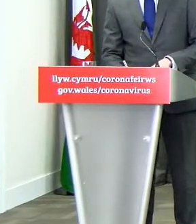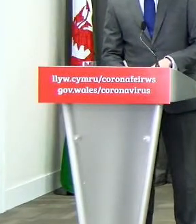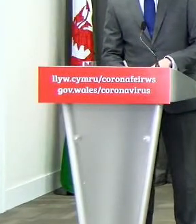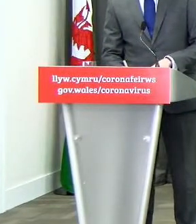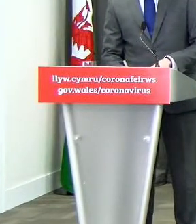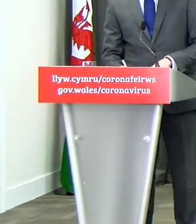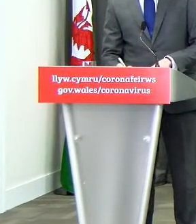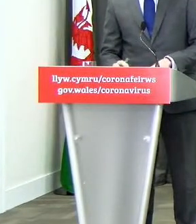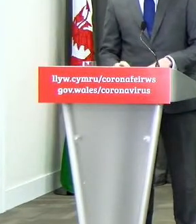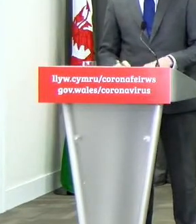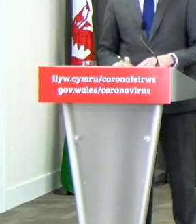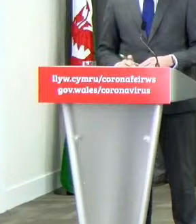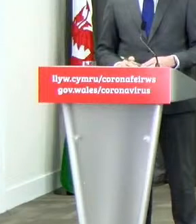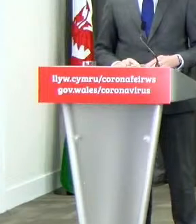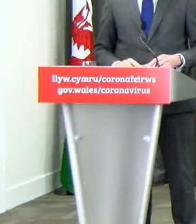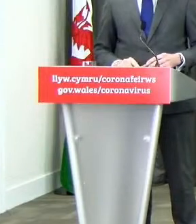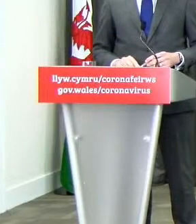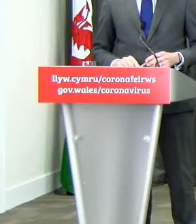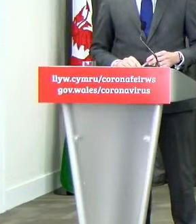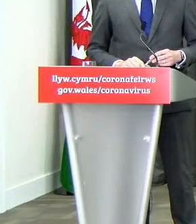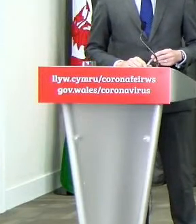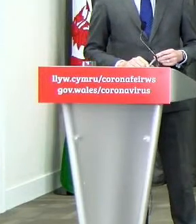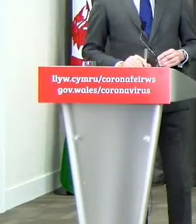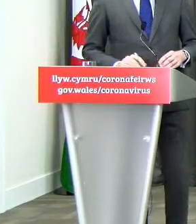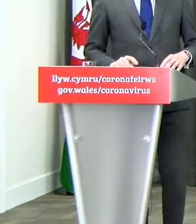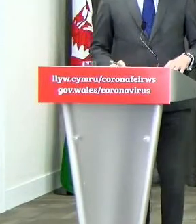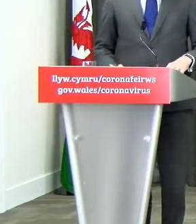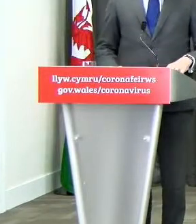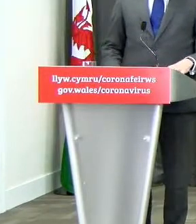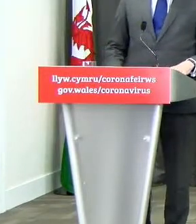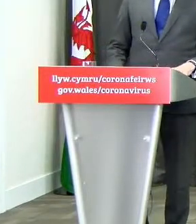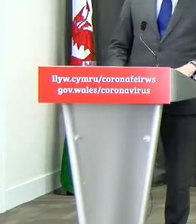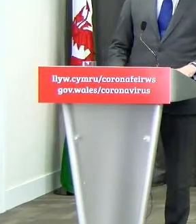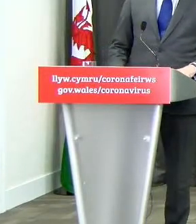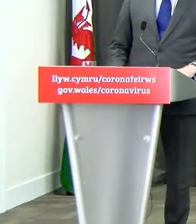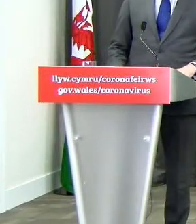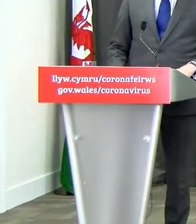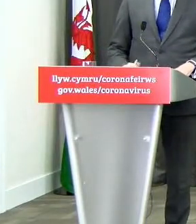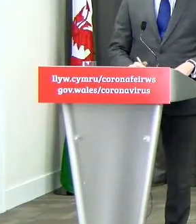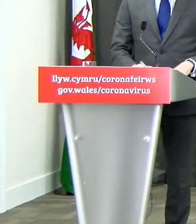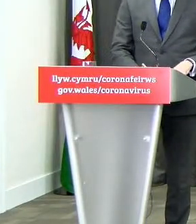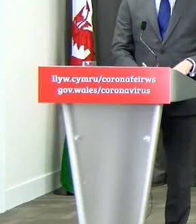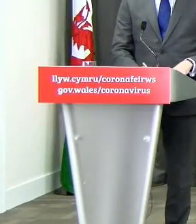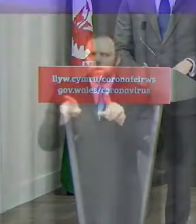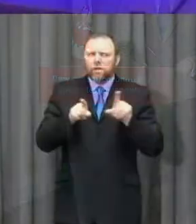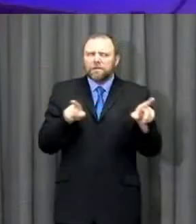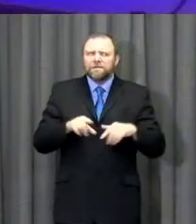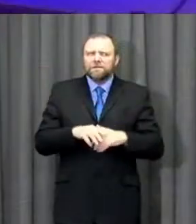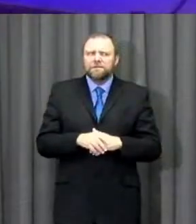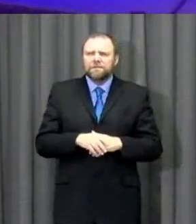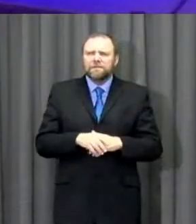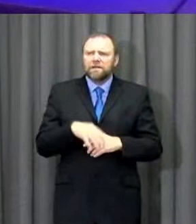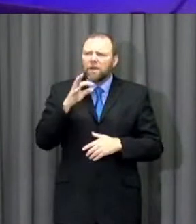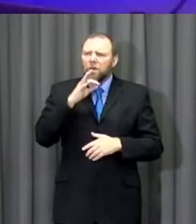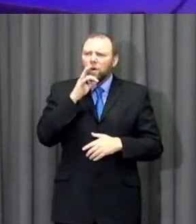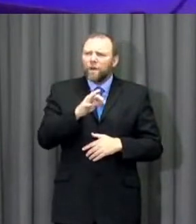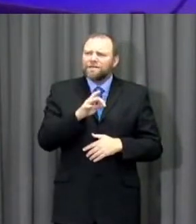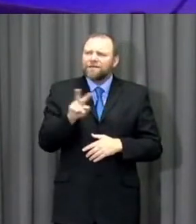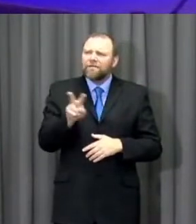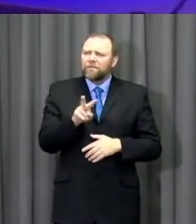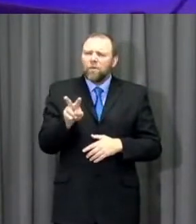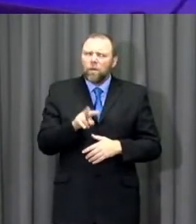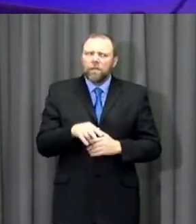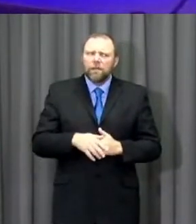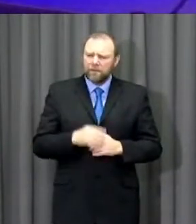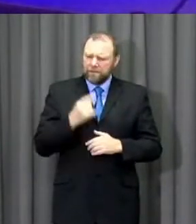Dan. Good afternoon, Dr. Atherton and to yourself. Dr. Orford, good to speak with you both. This question is for the both of you. Yesterday I spoke